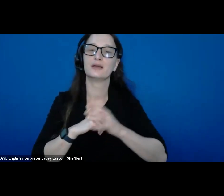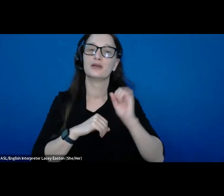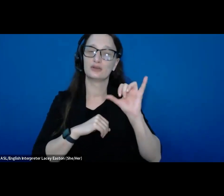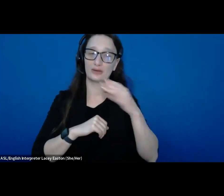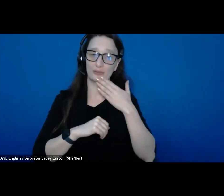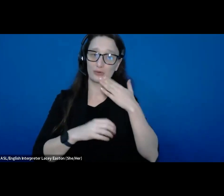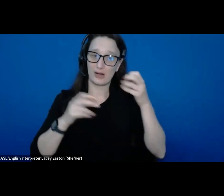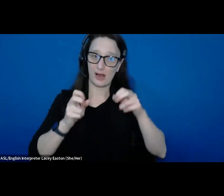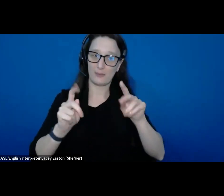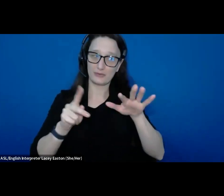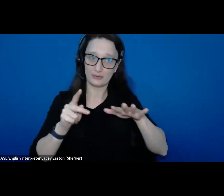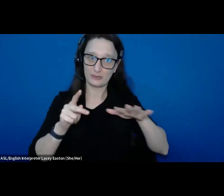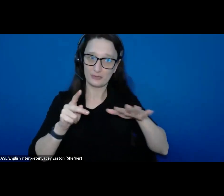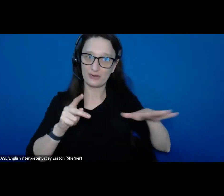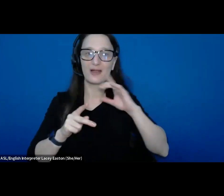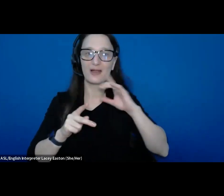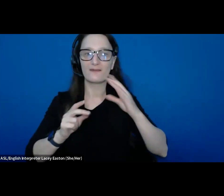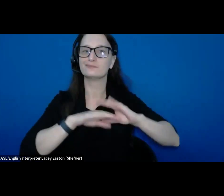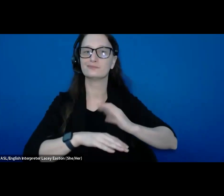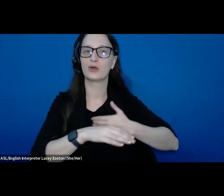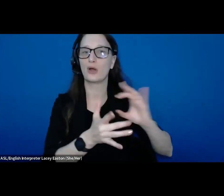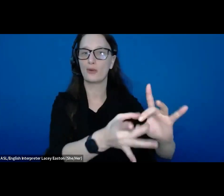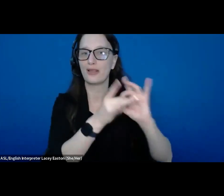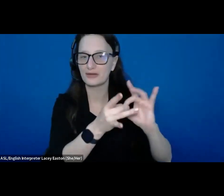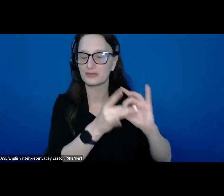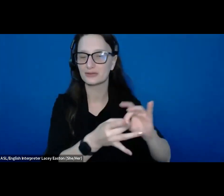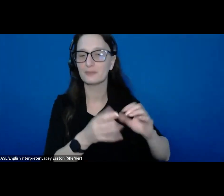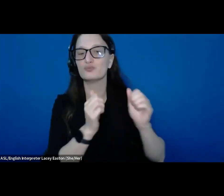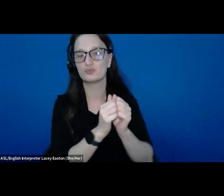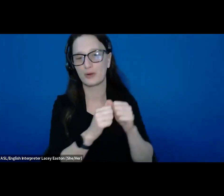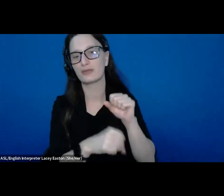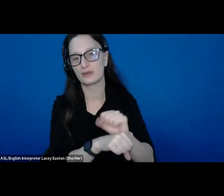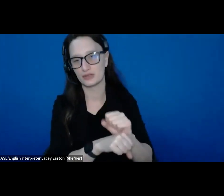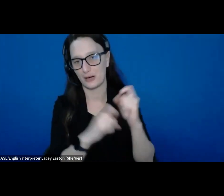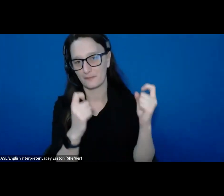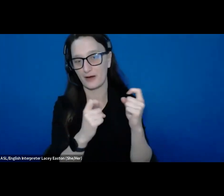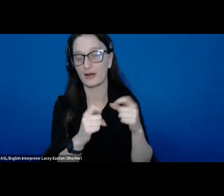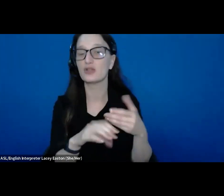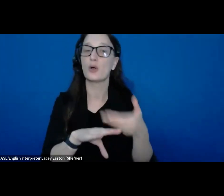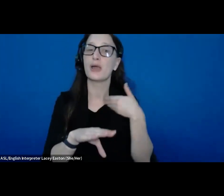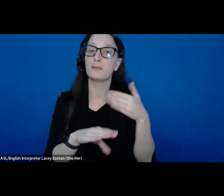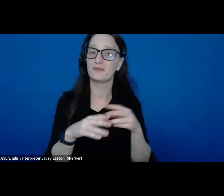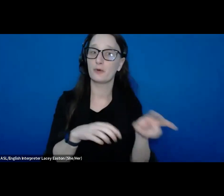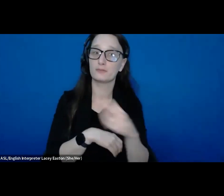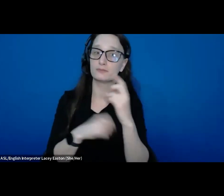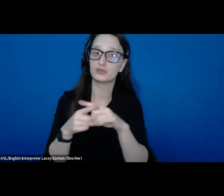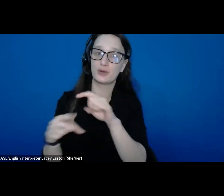to increase our relationships and with the job fair. Real quickly, before we jump to the employment thing, I want to jump back over to Garrett real quick, because